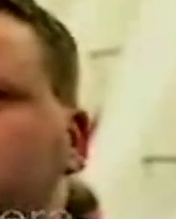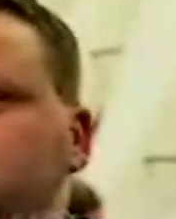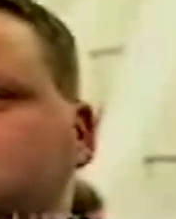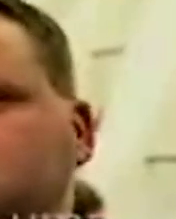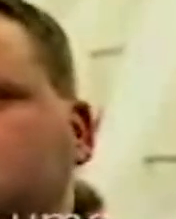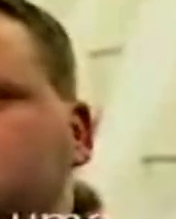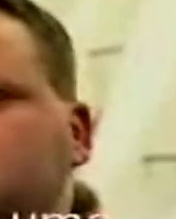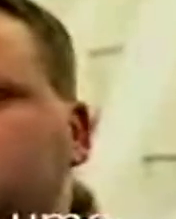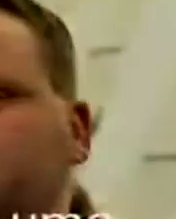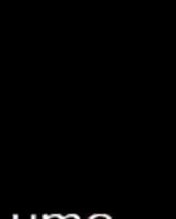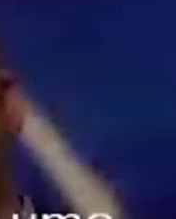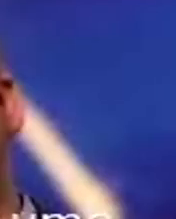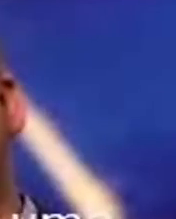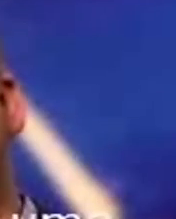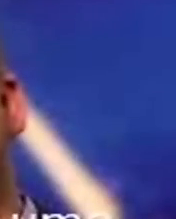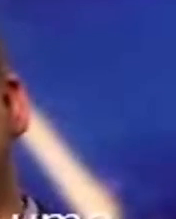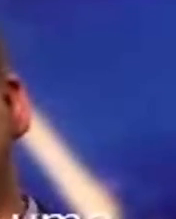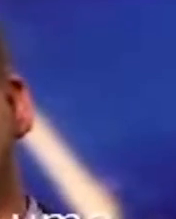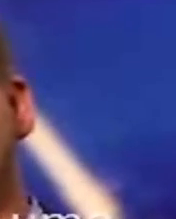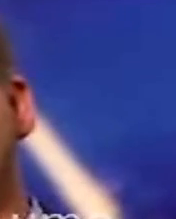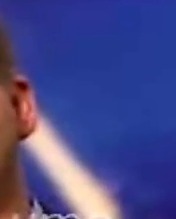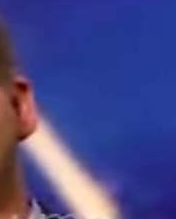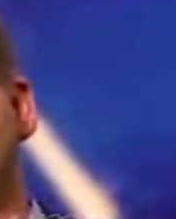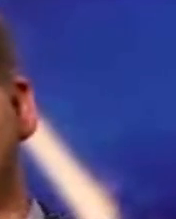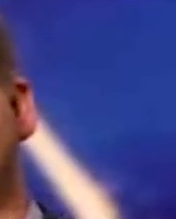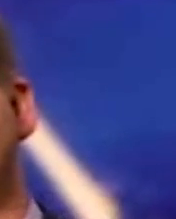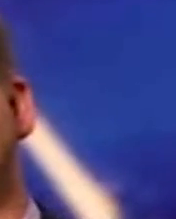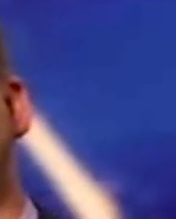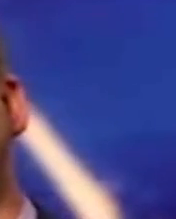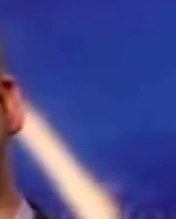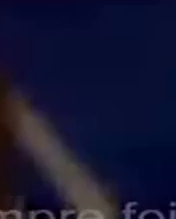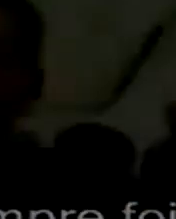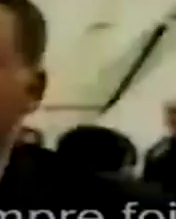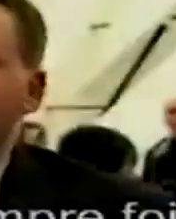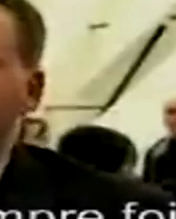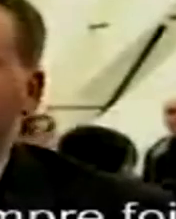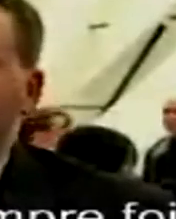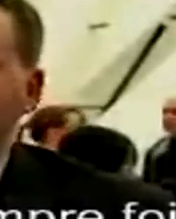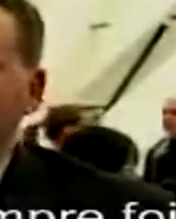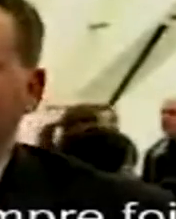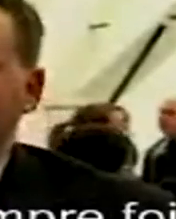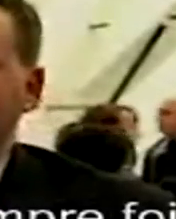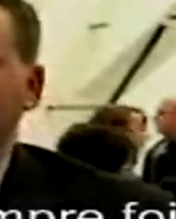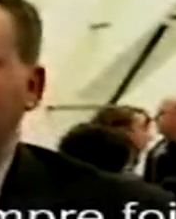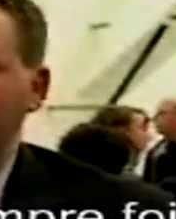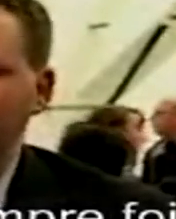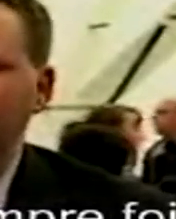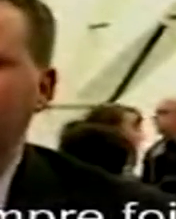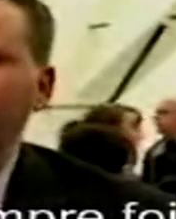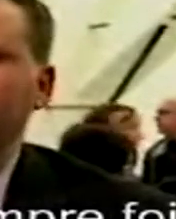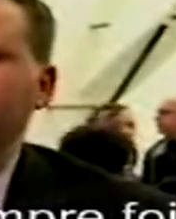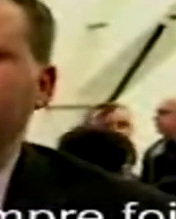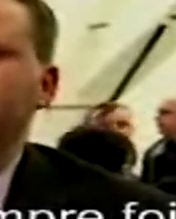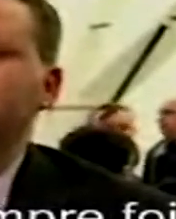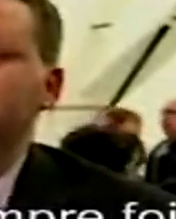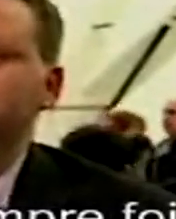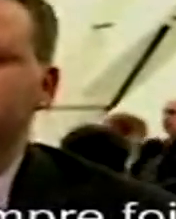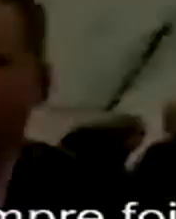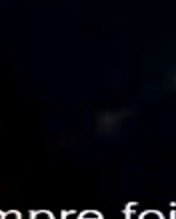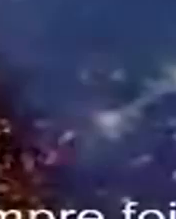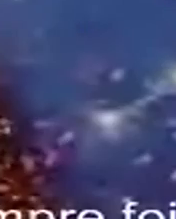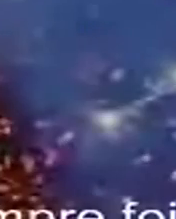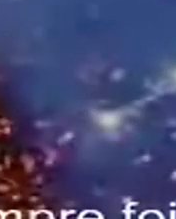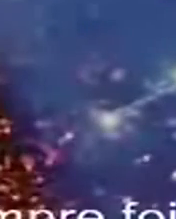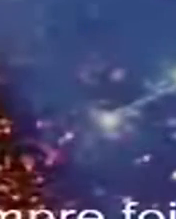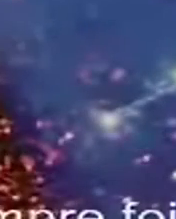I've always wanted to sing as a career. Confidence has always been sort of like a difficult thing for me. I've always found it a little